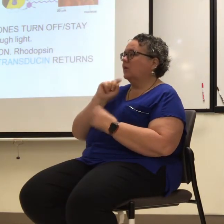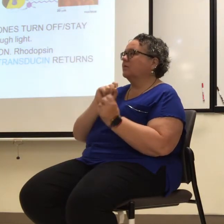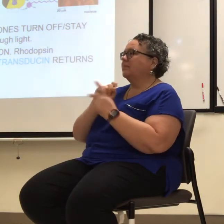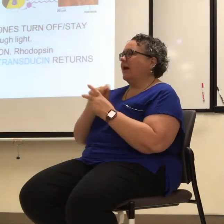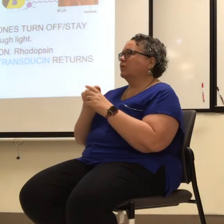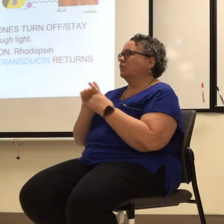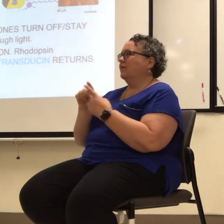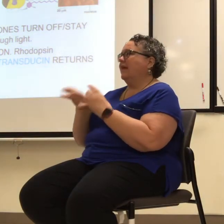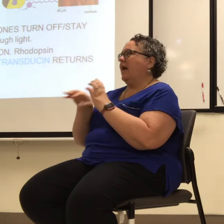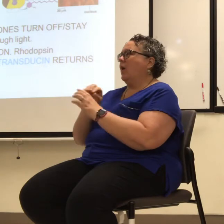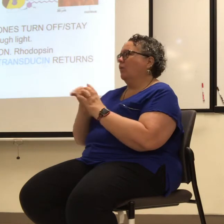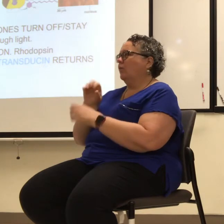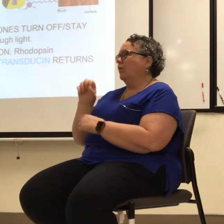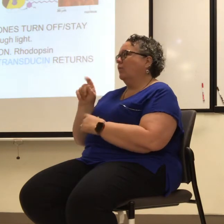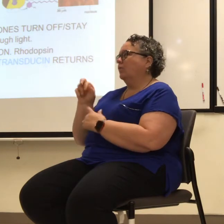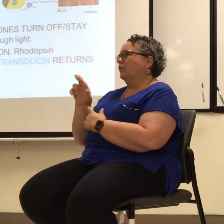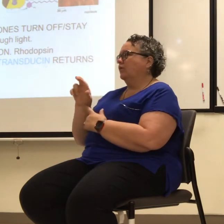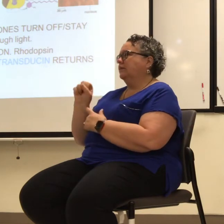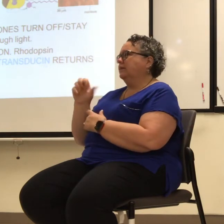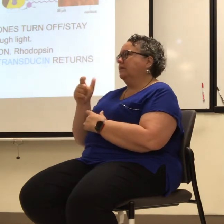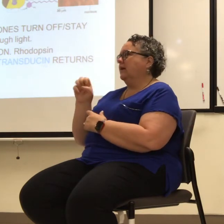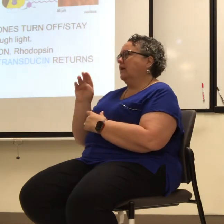Returns to the outer segment.